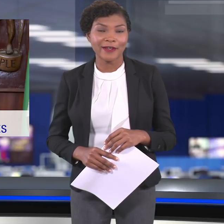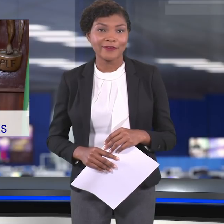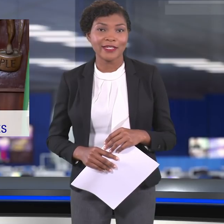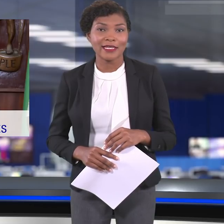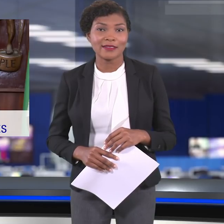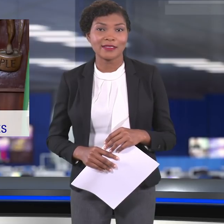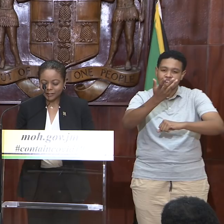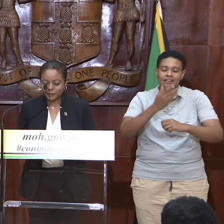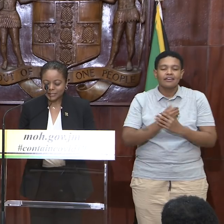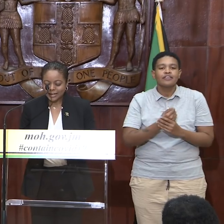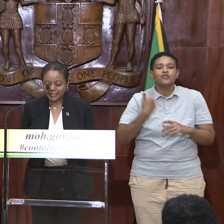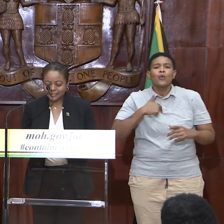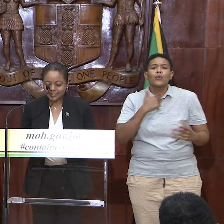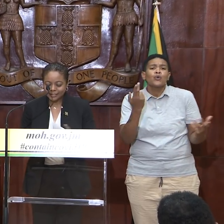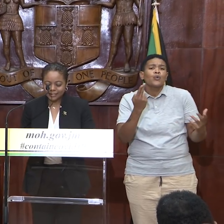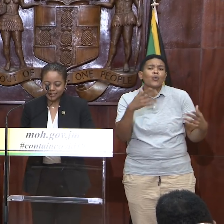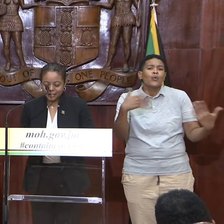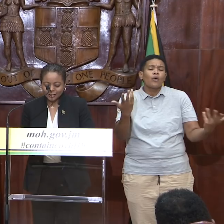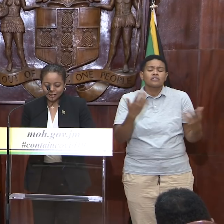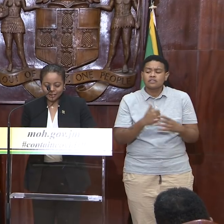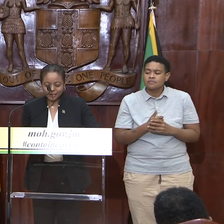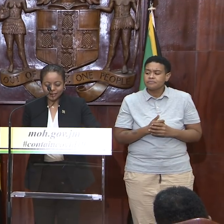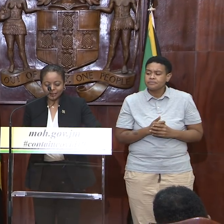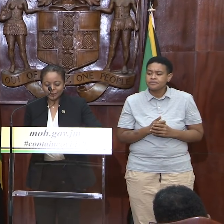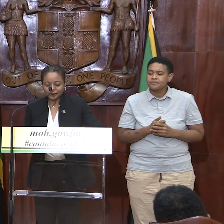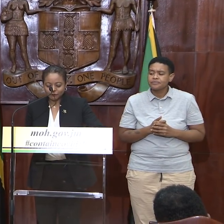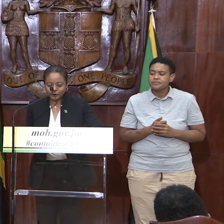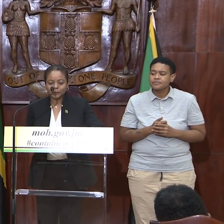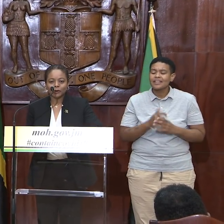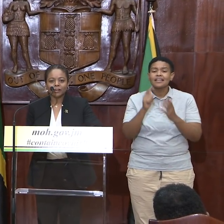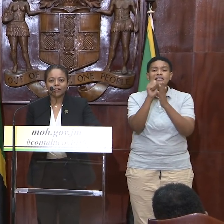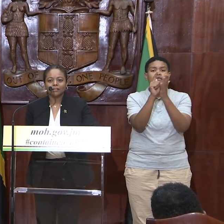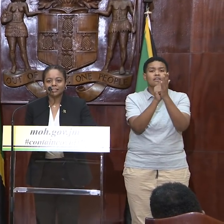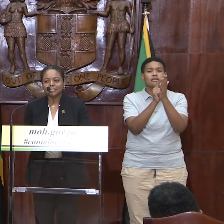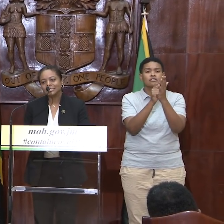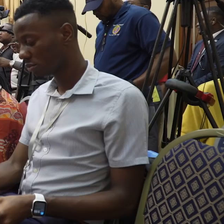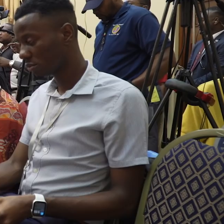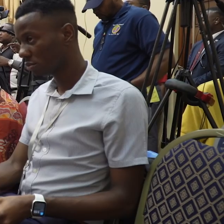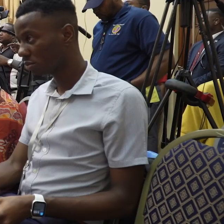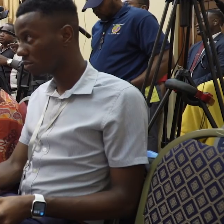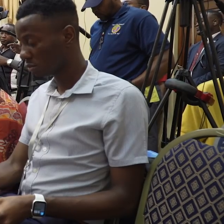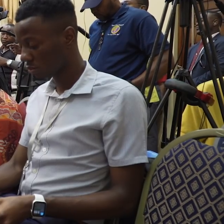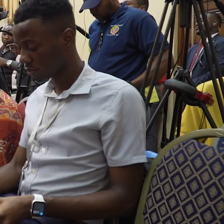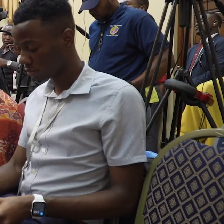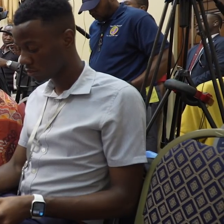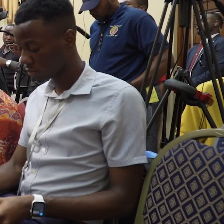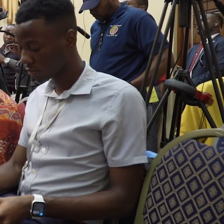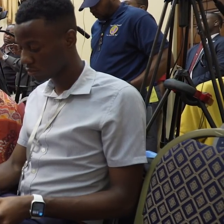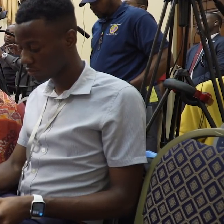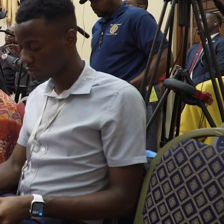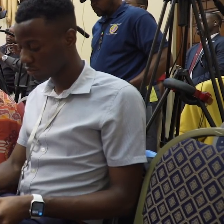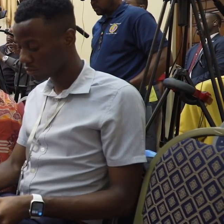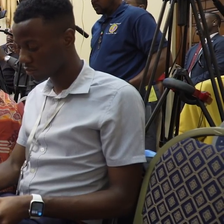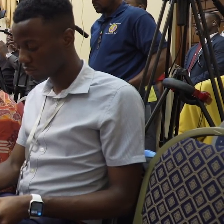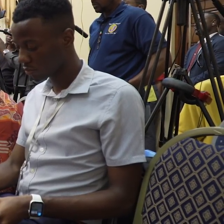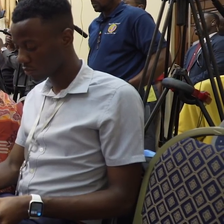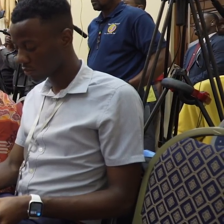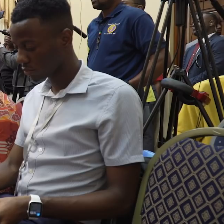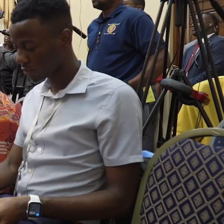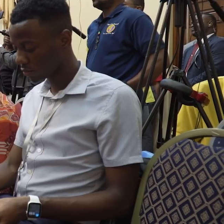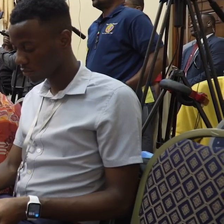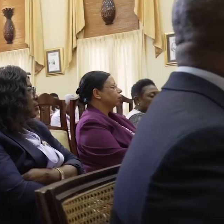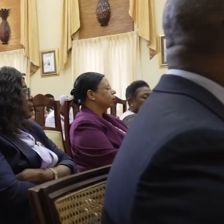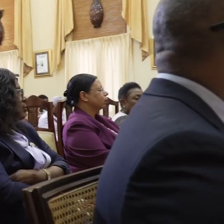after 5 days. Persons who breach the measures can face a fine of $1 million or imprisonment not exceeding 12 months under the